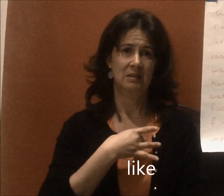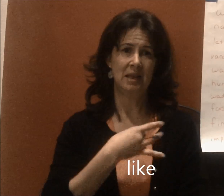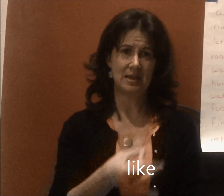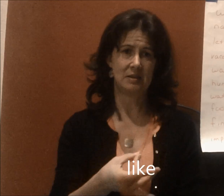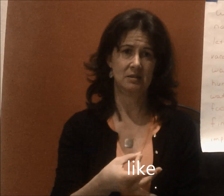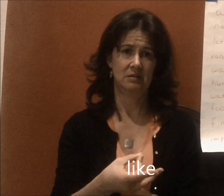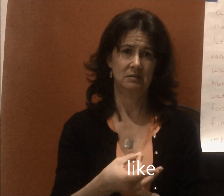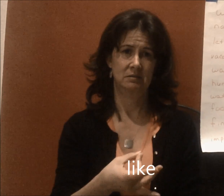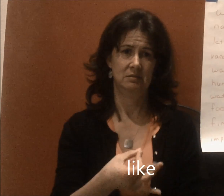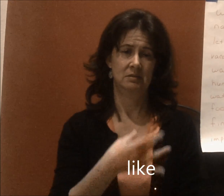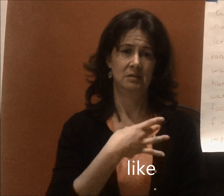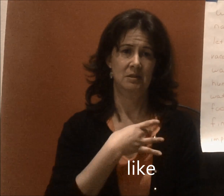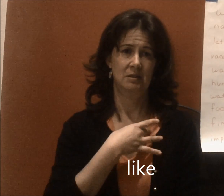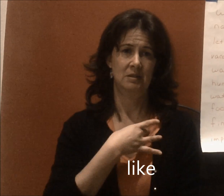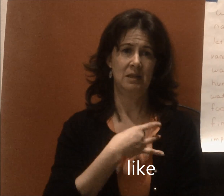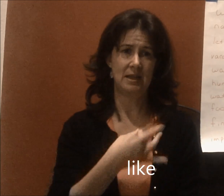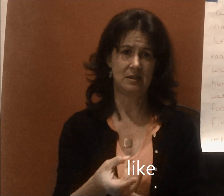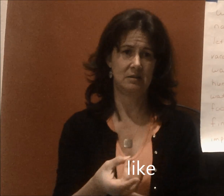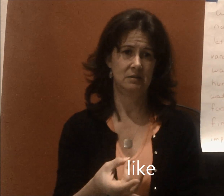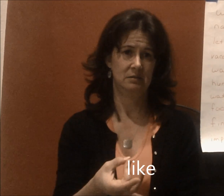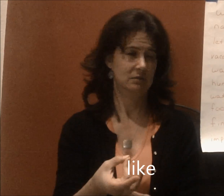Like. Like.